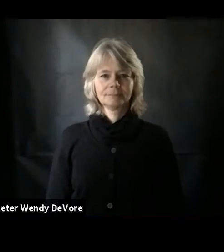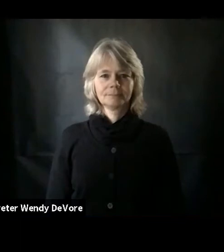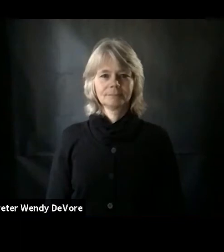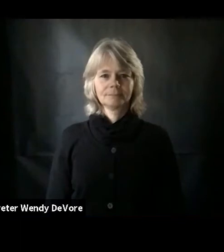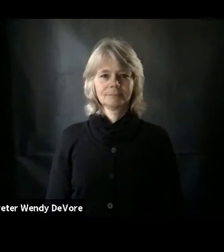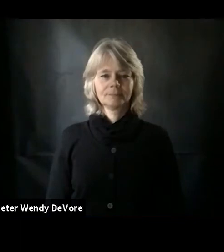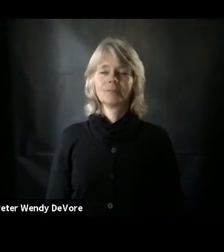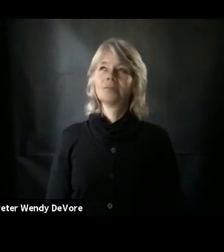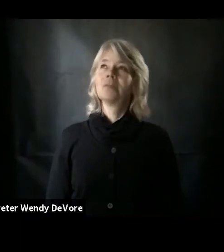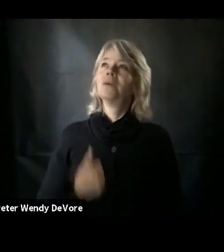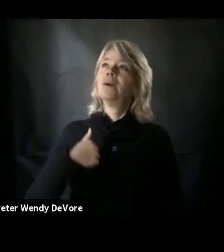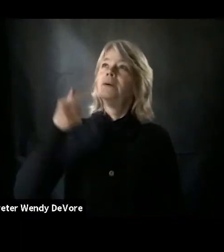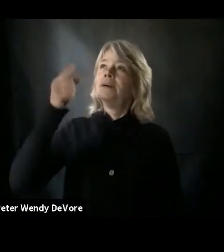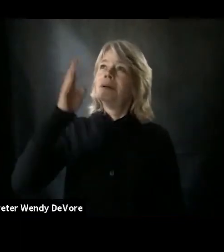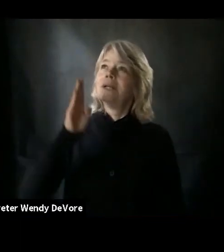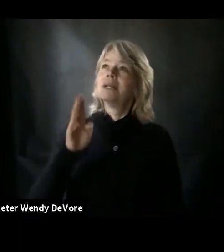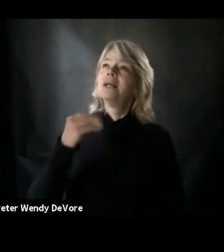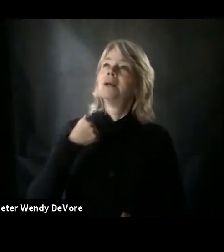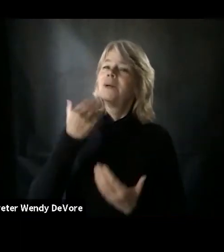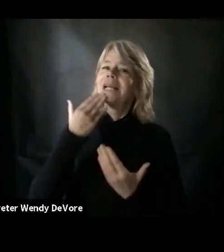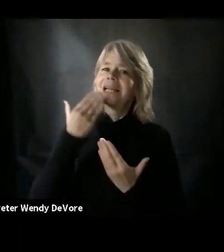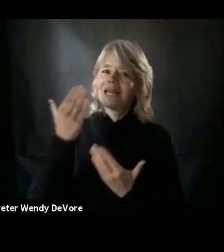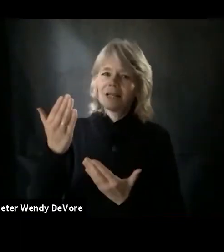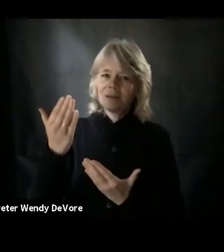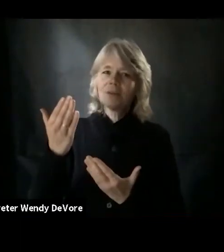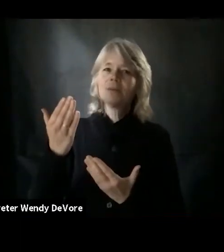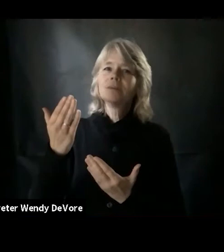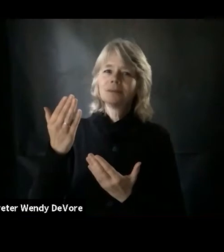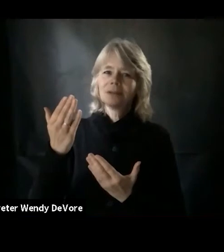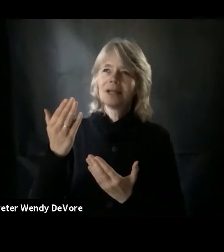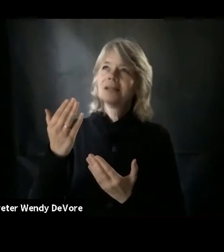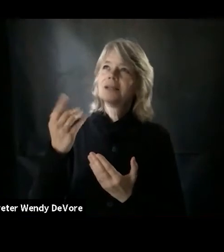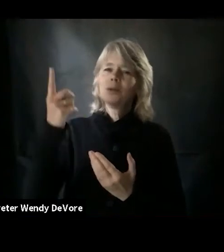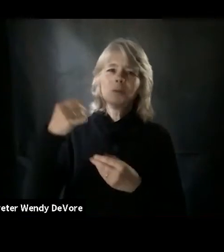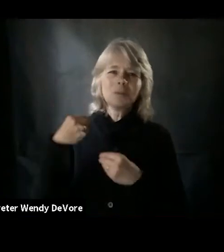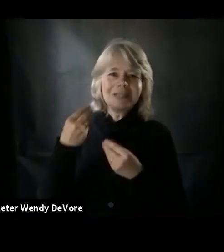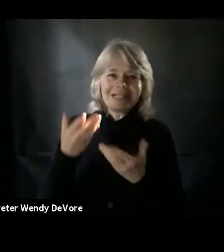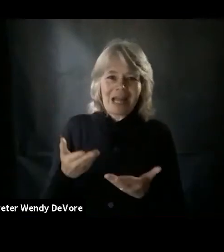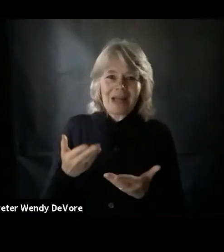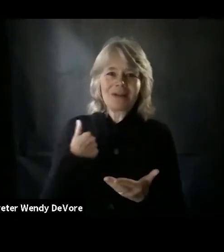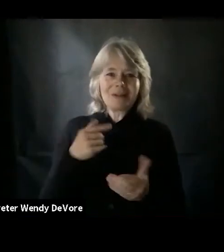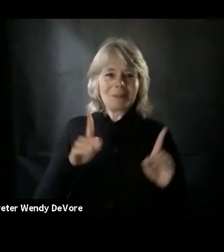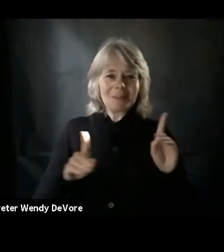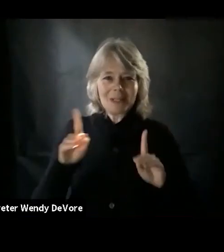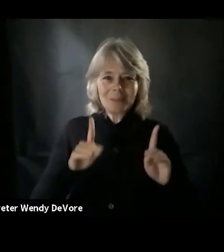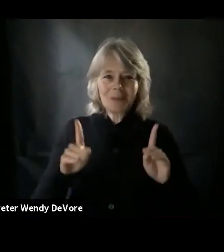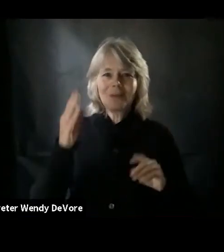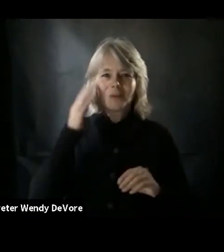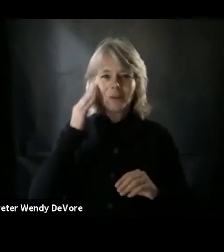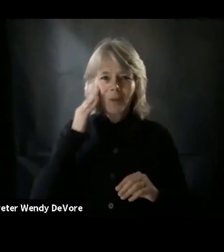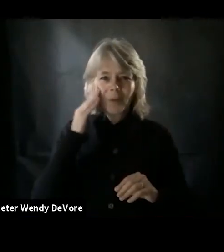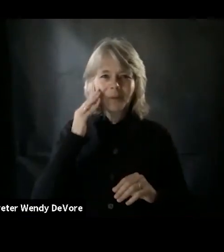God, we thank you for giving us people to know and to love as friends,